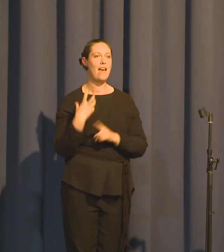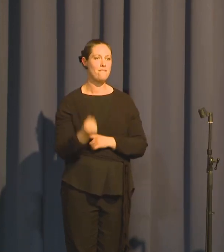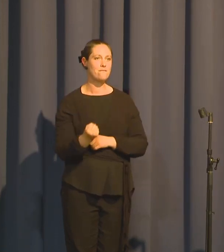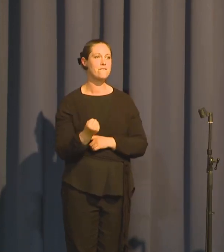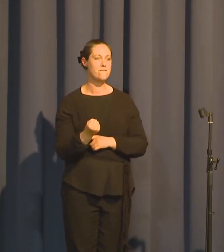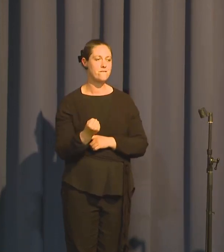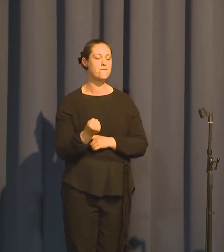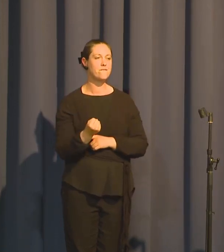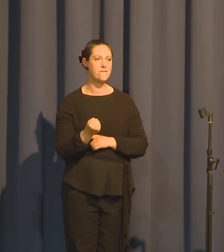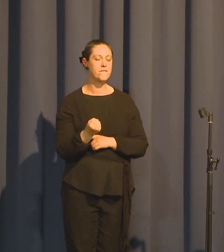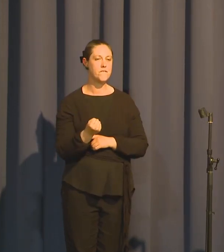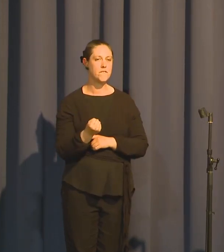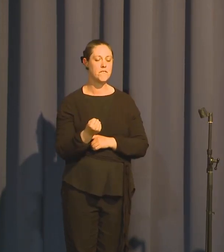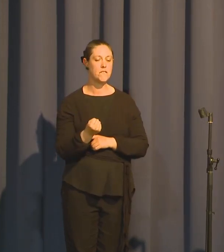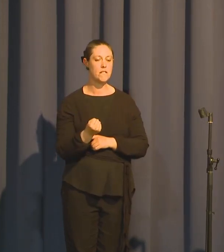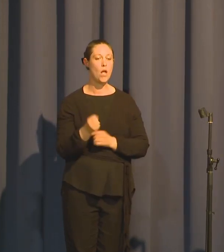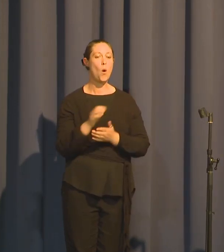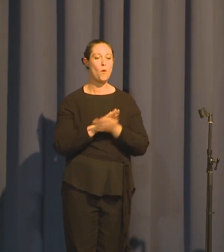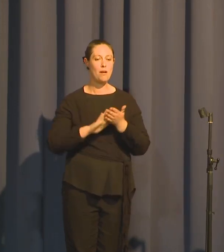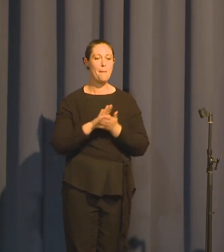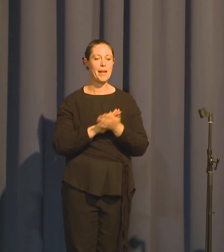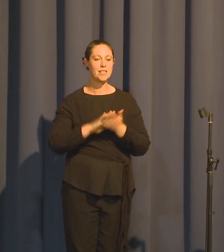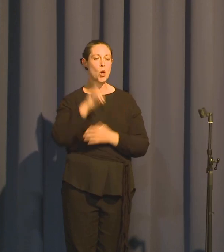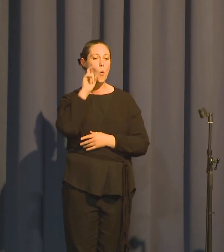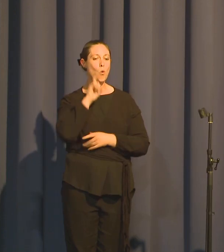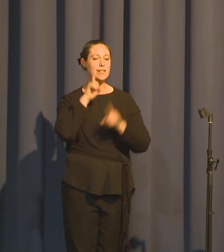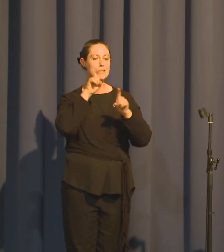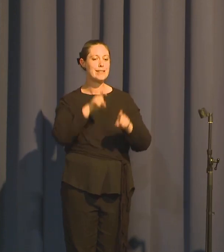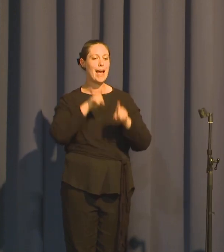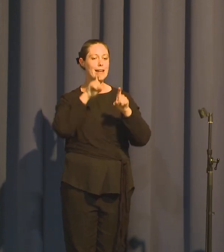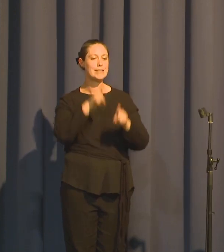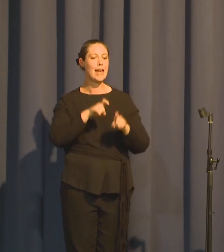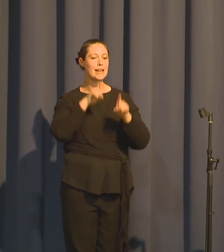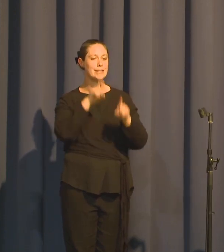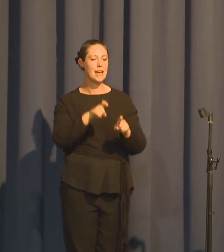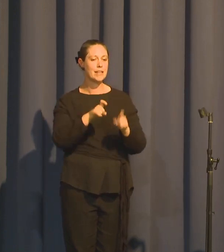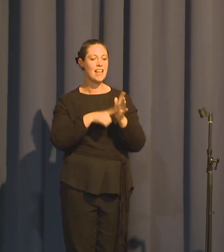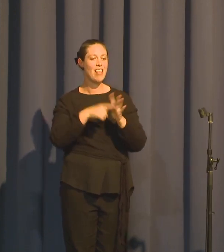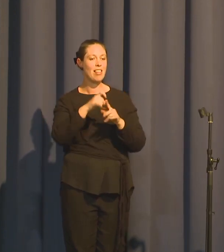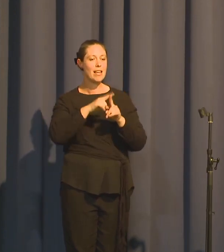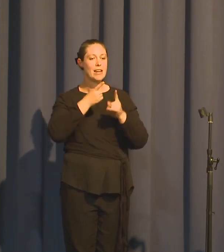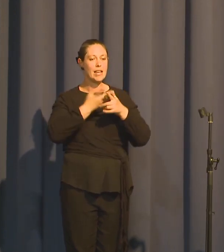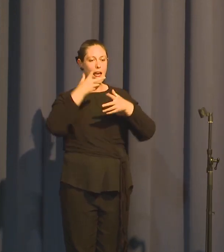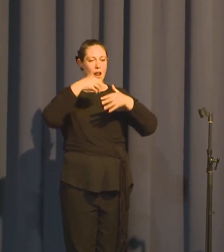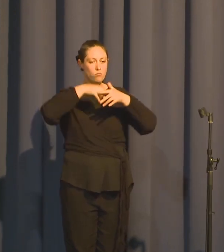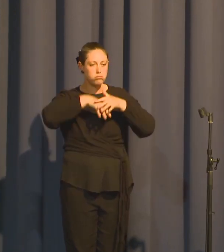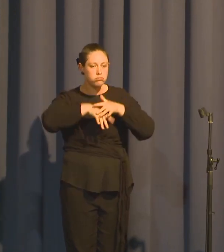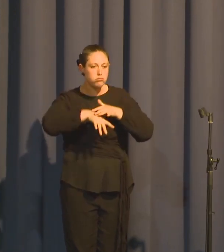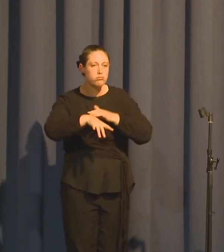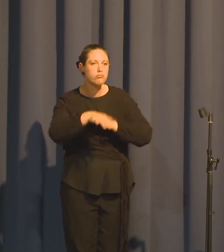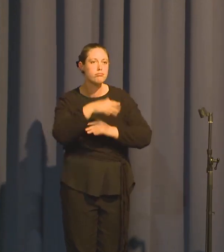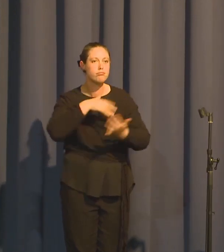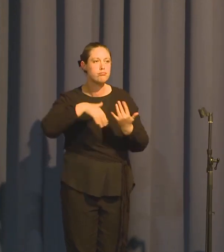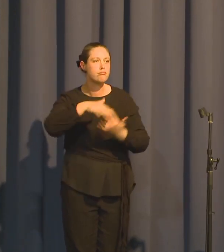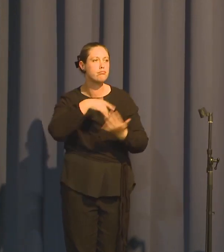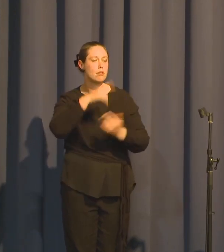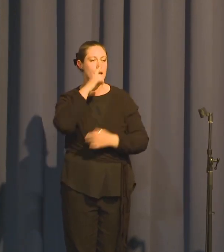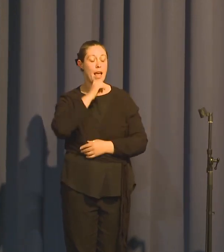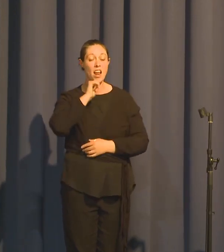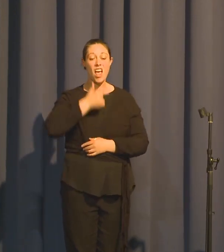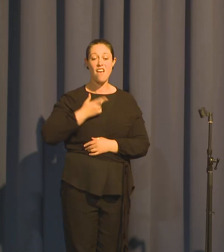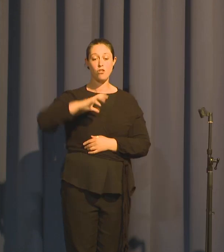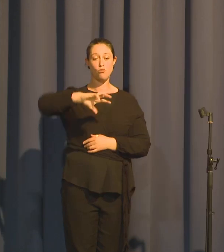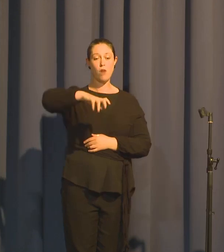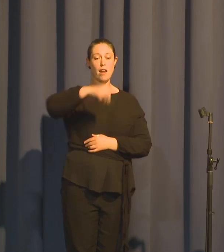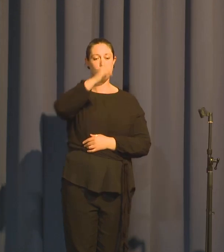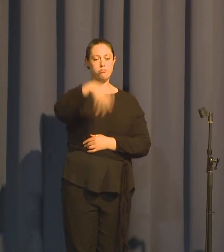and that lead is available to be leached into the water within the taps. If you turn your tap on for a short while and enable